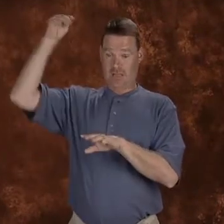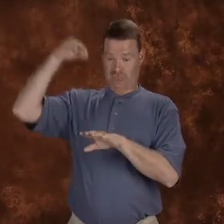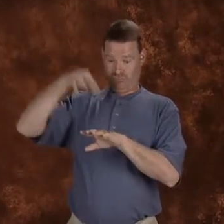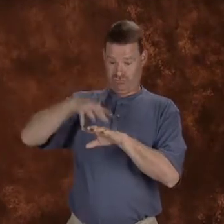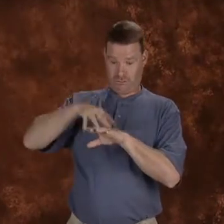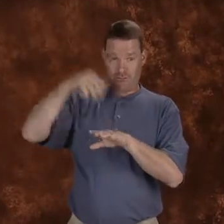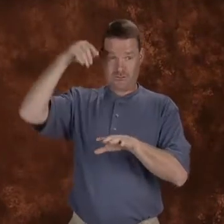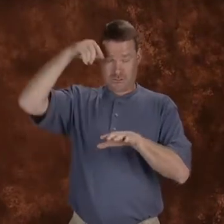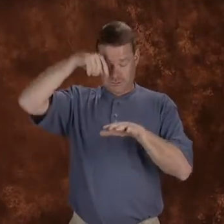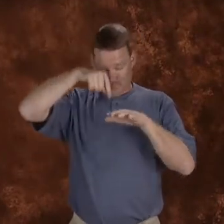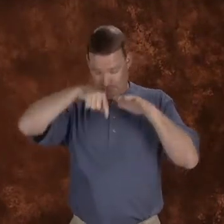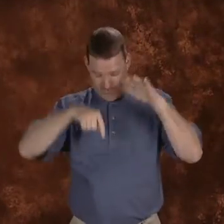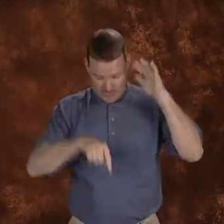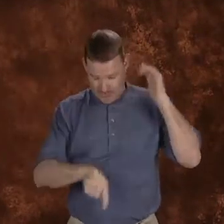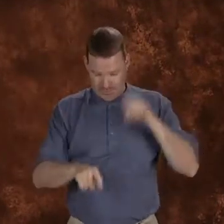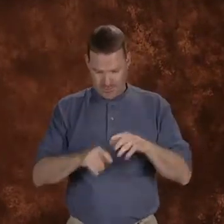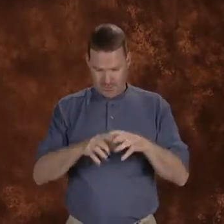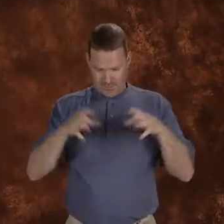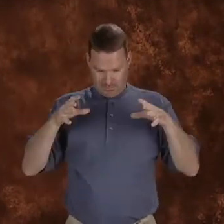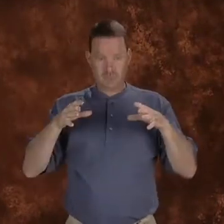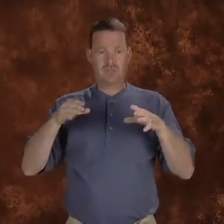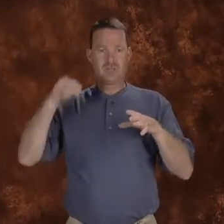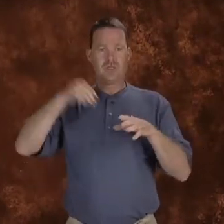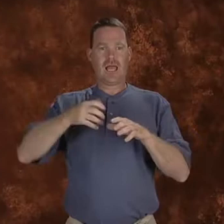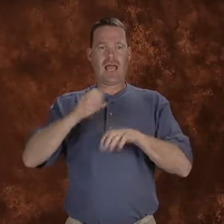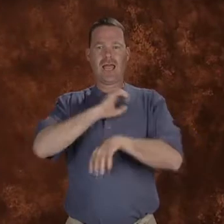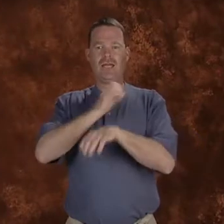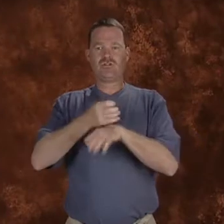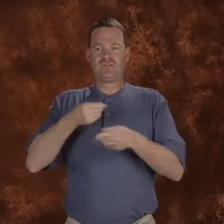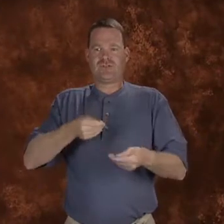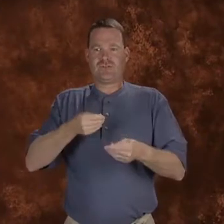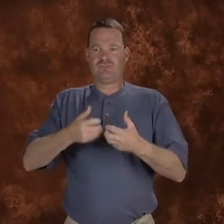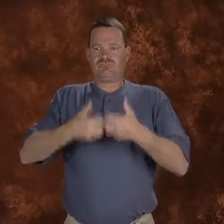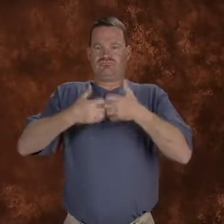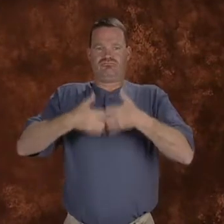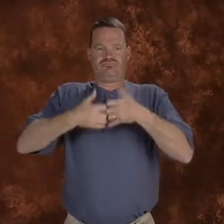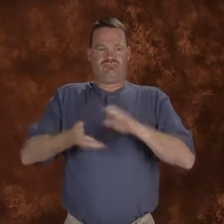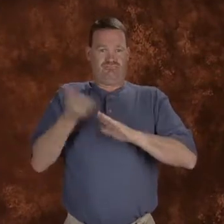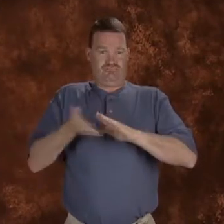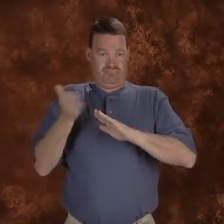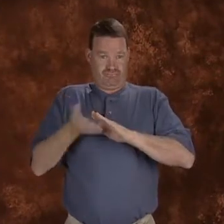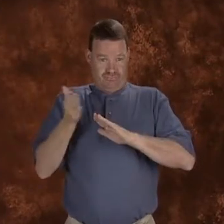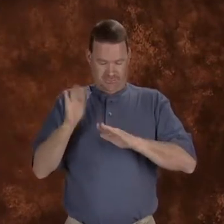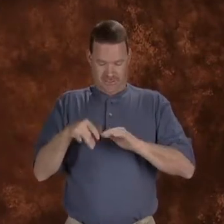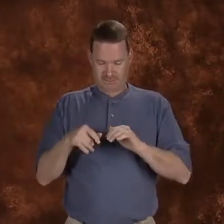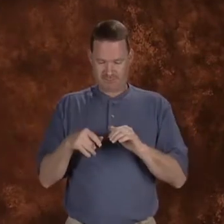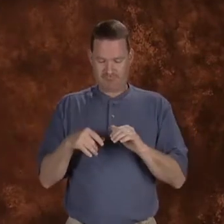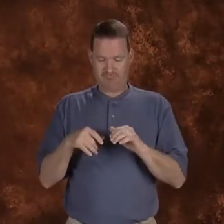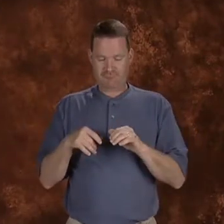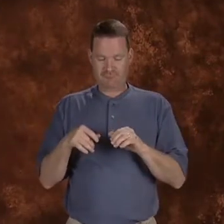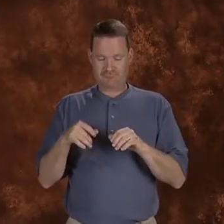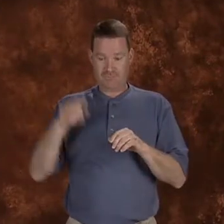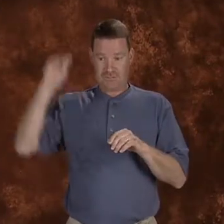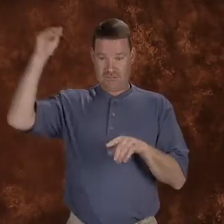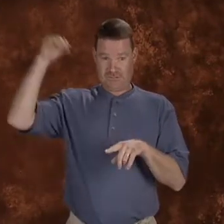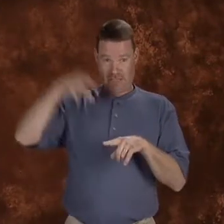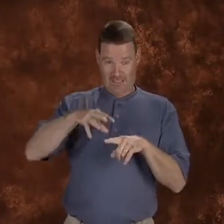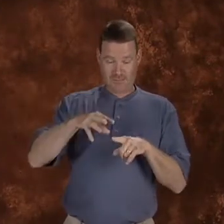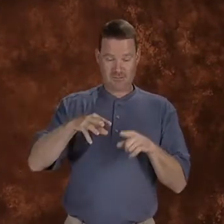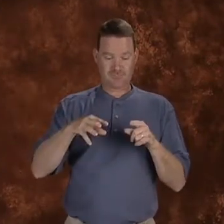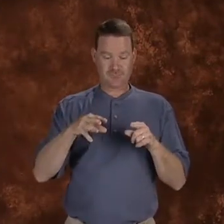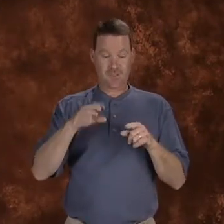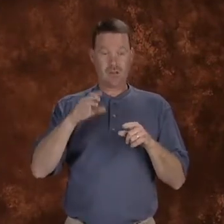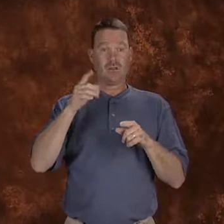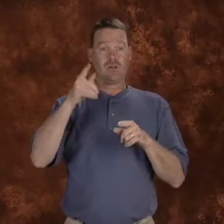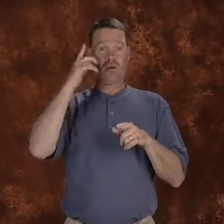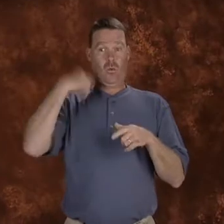But how do they make this food? Well, they use the sun. They use the sun's energy to make